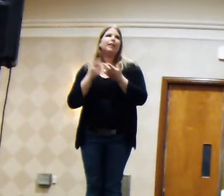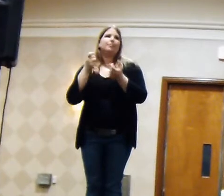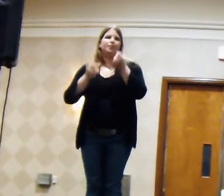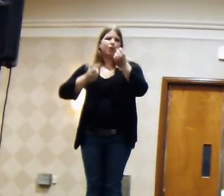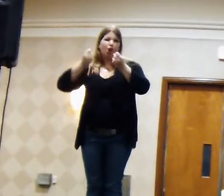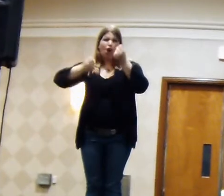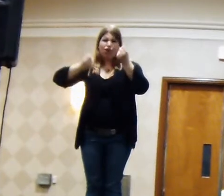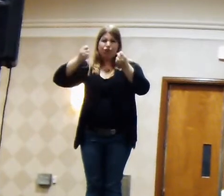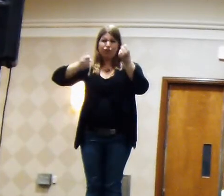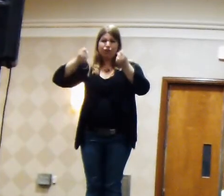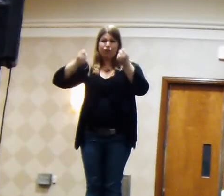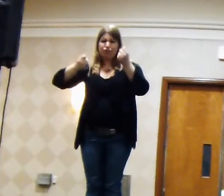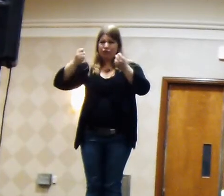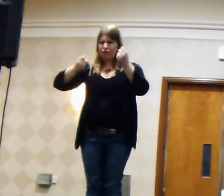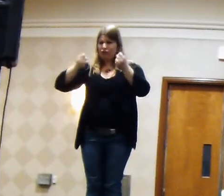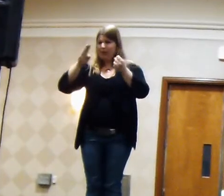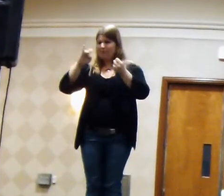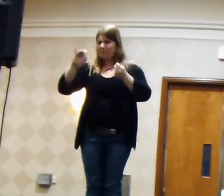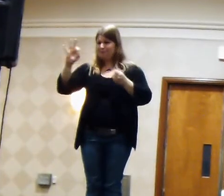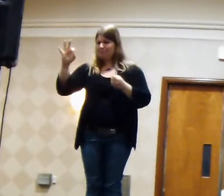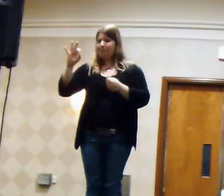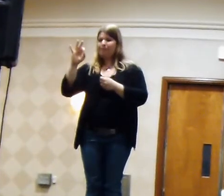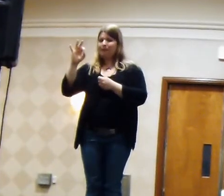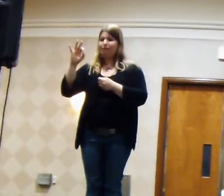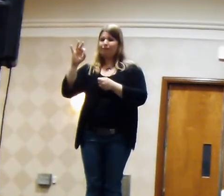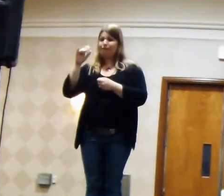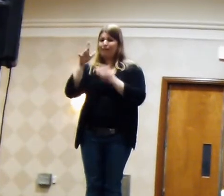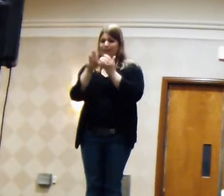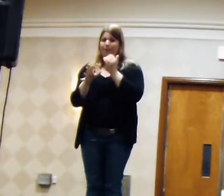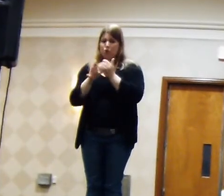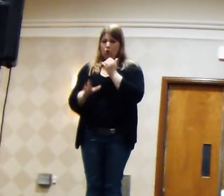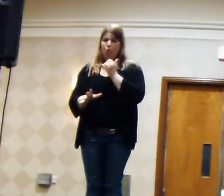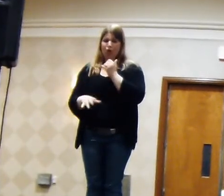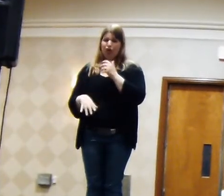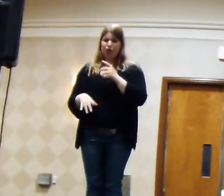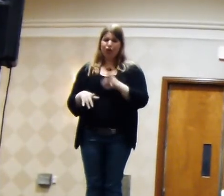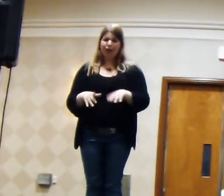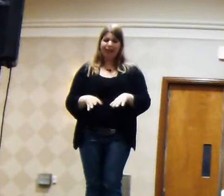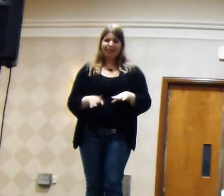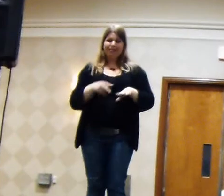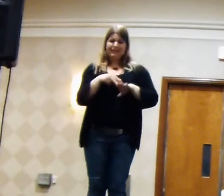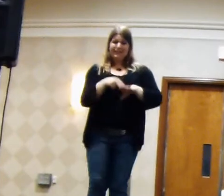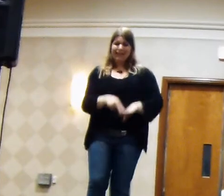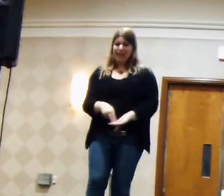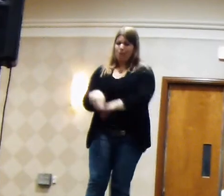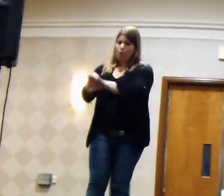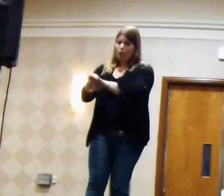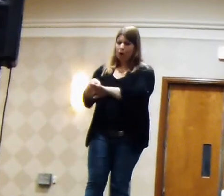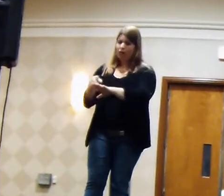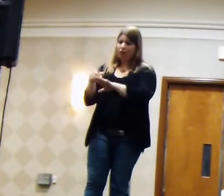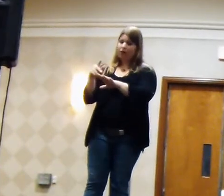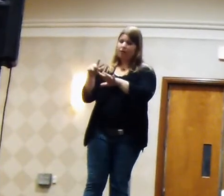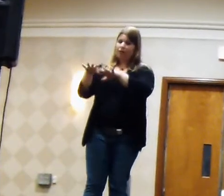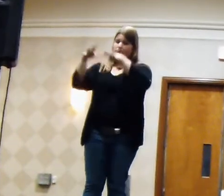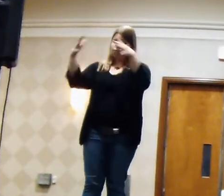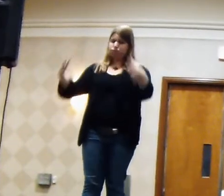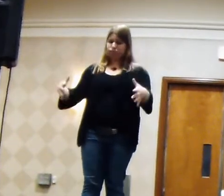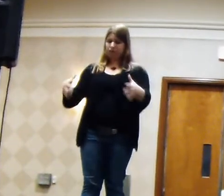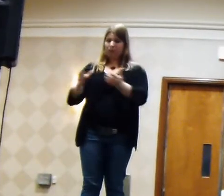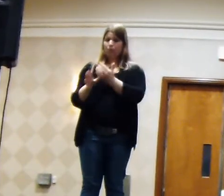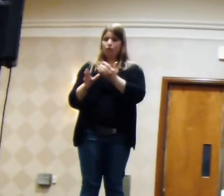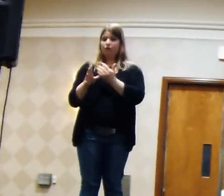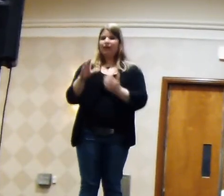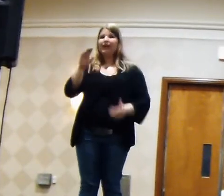chase, where Biff ends up in the manure and he's on the skateboard. They used all of Eric's